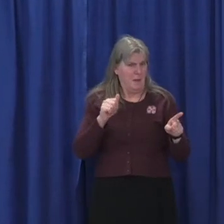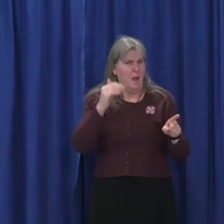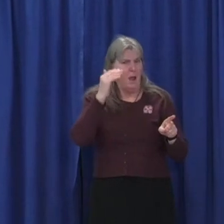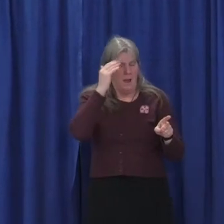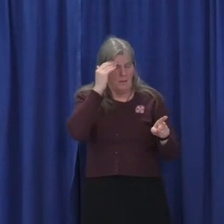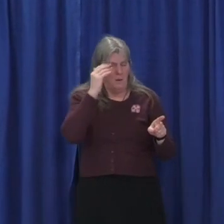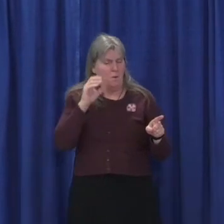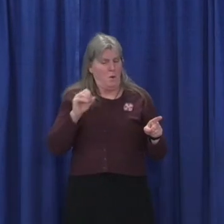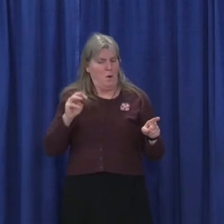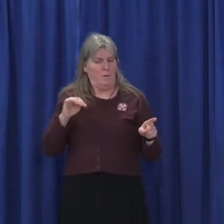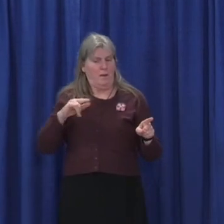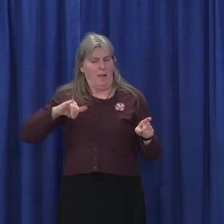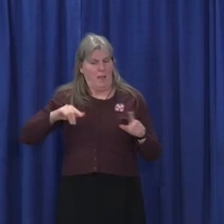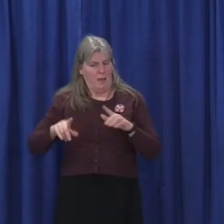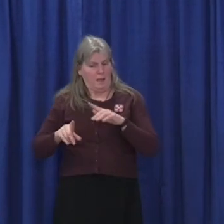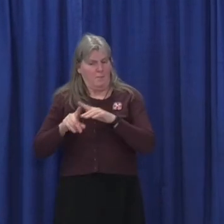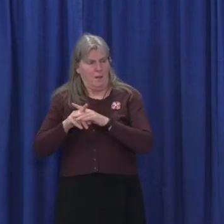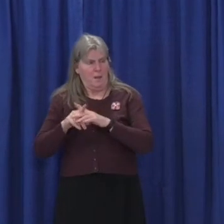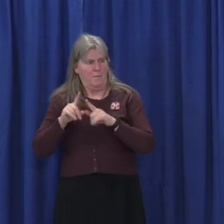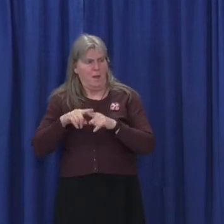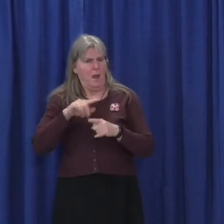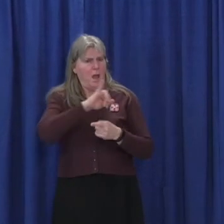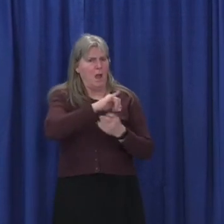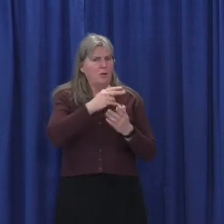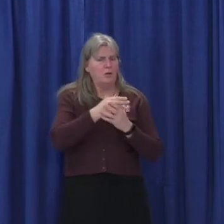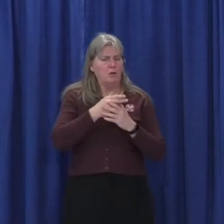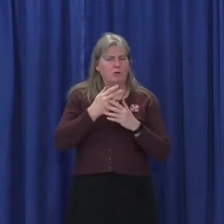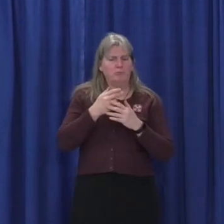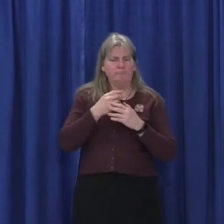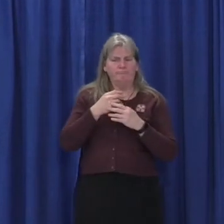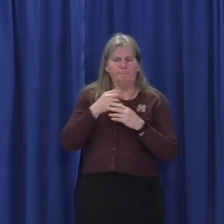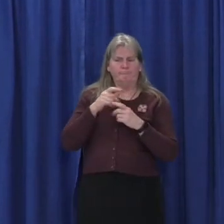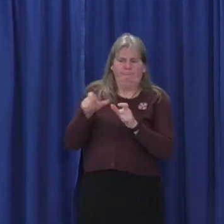arrived, how you plan to fight Omicron.